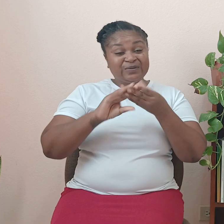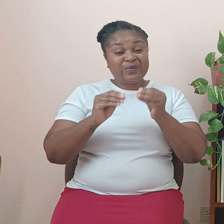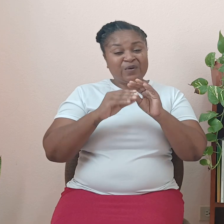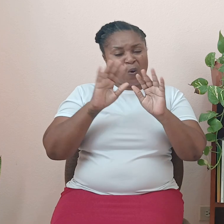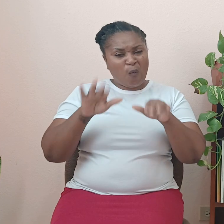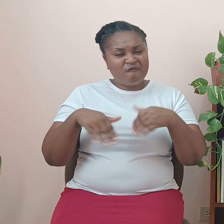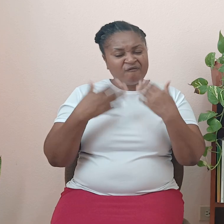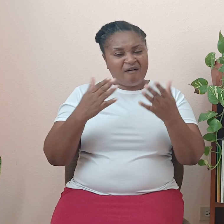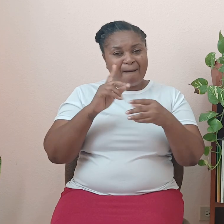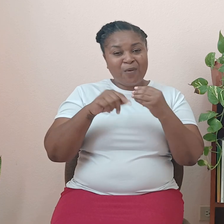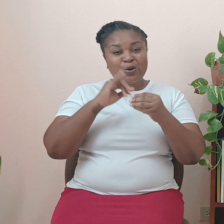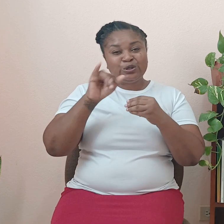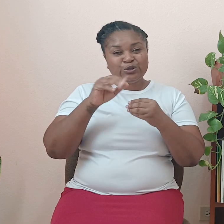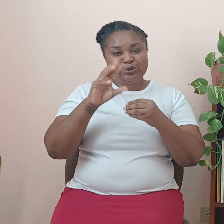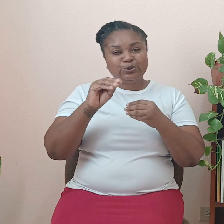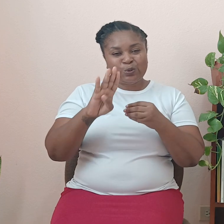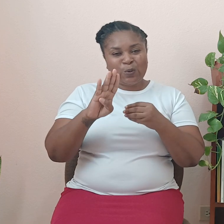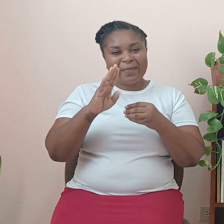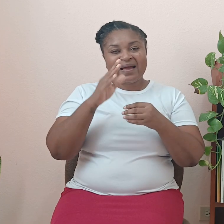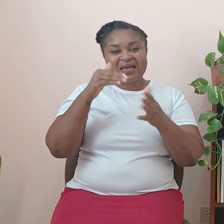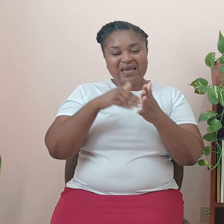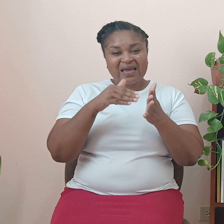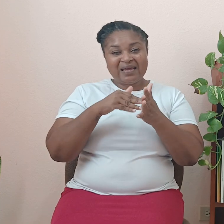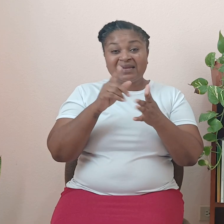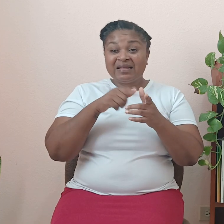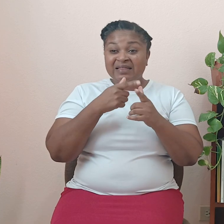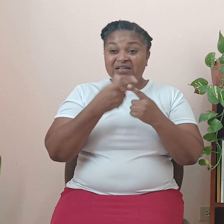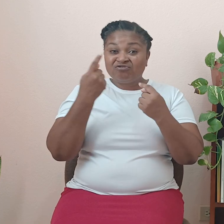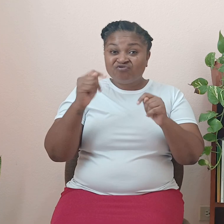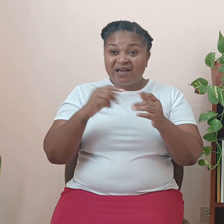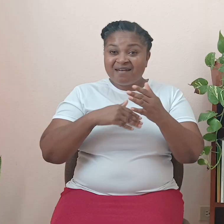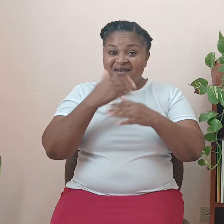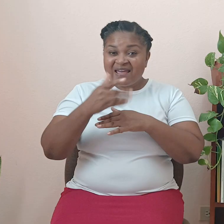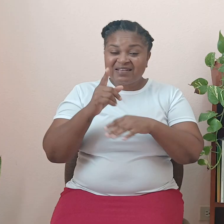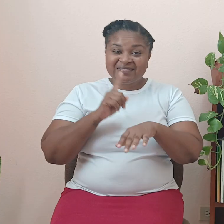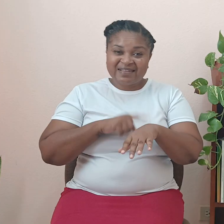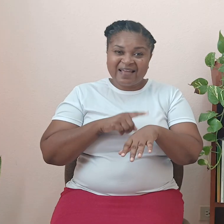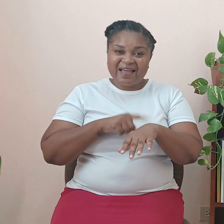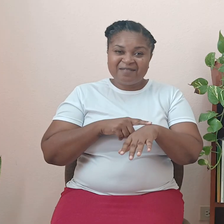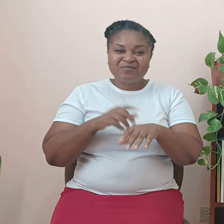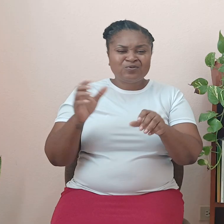and try next time to get them all.